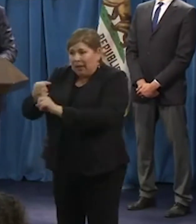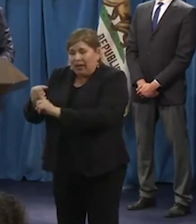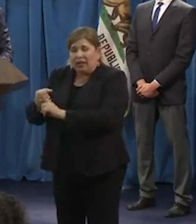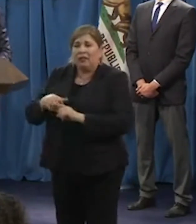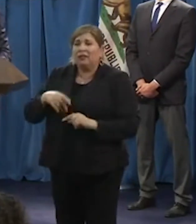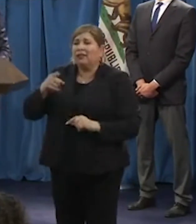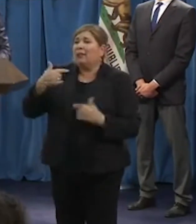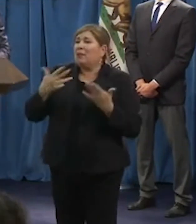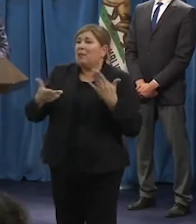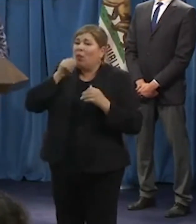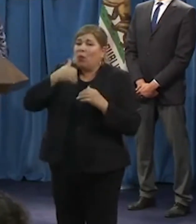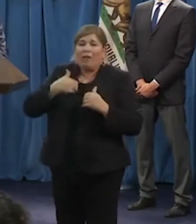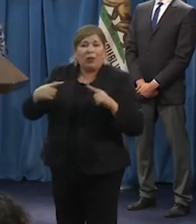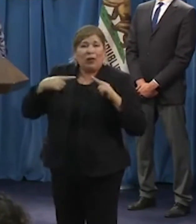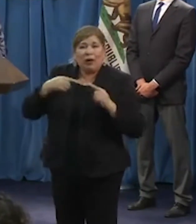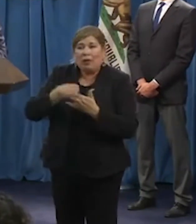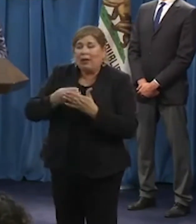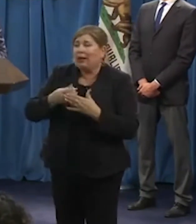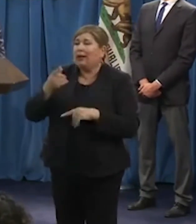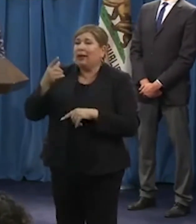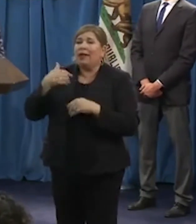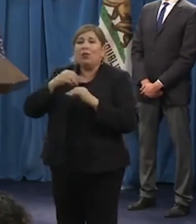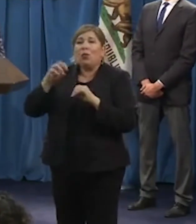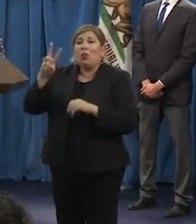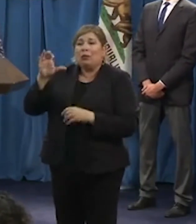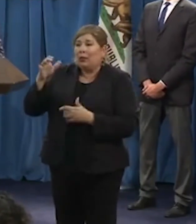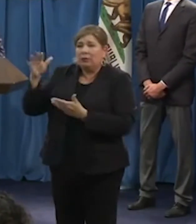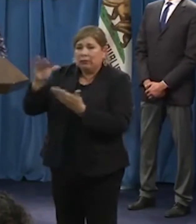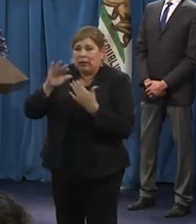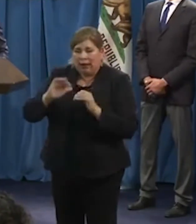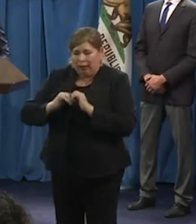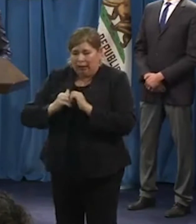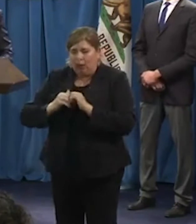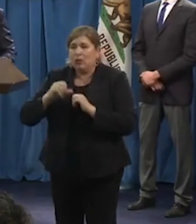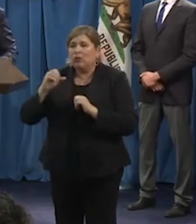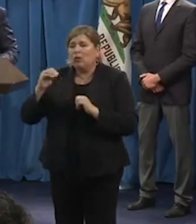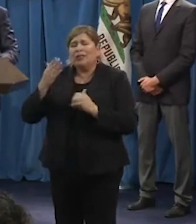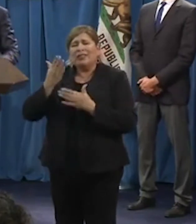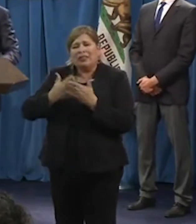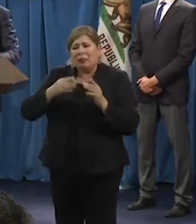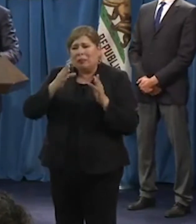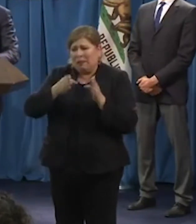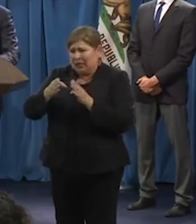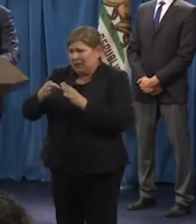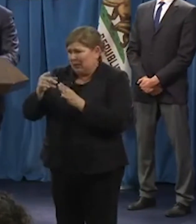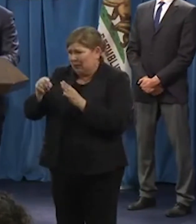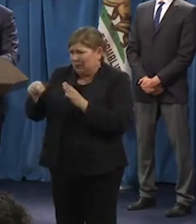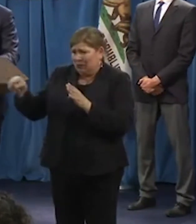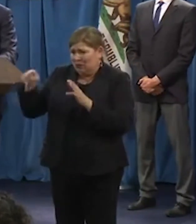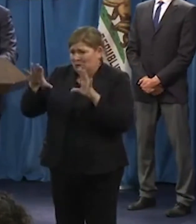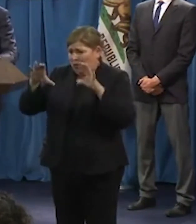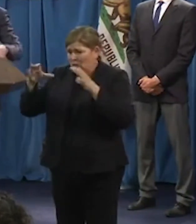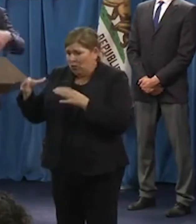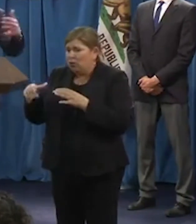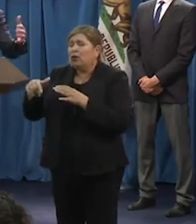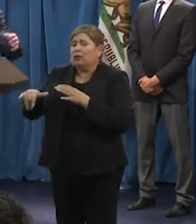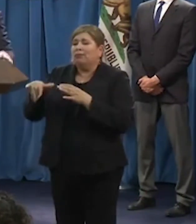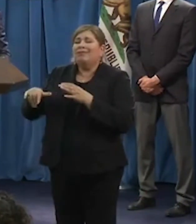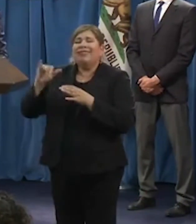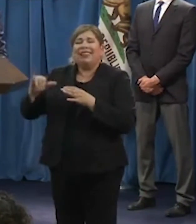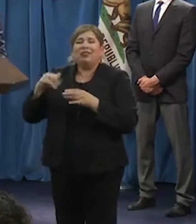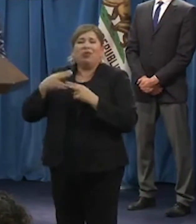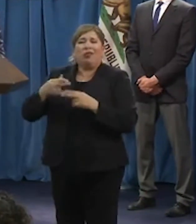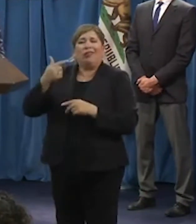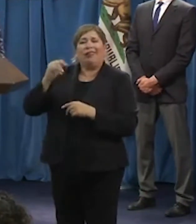have retirement benefits that they can access and the like. So you have folks that are part of our contribution platform economy, the gig